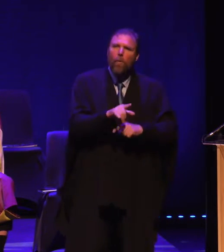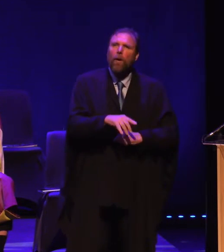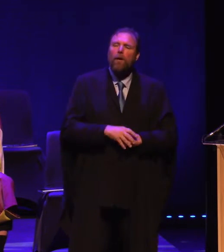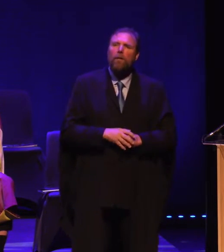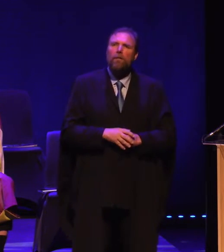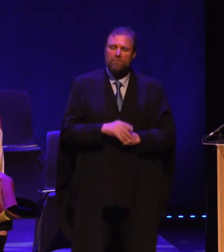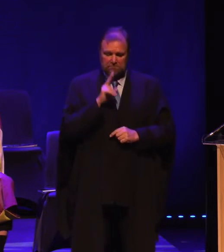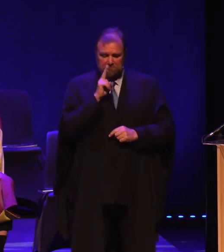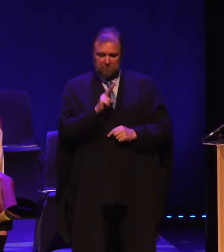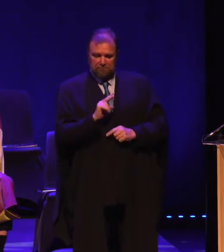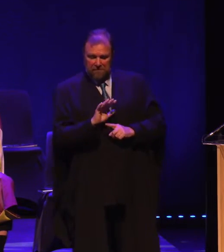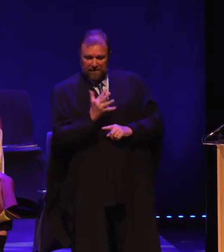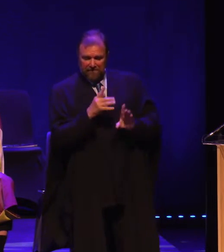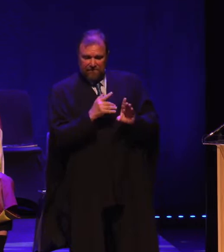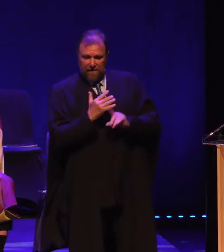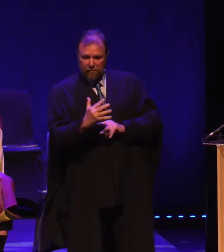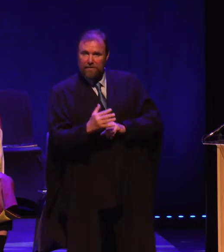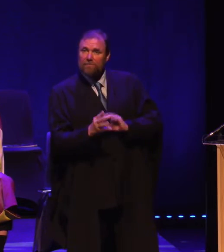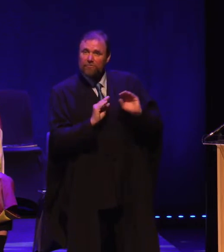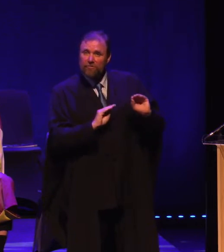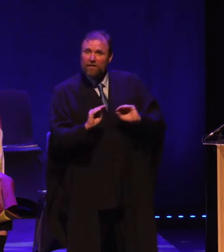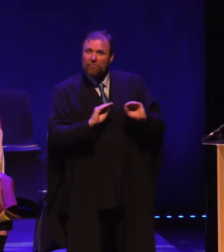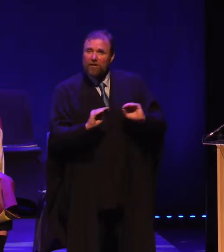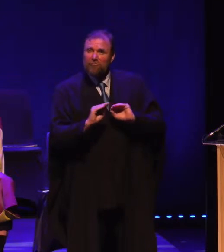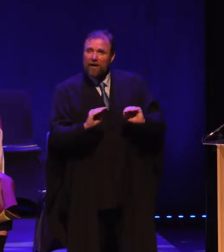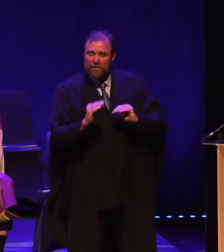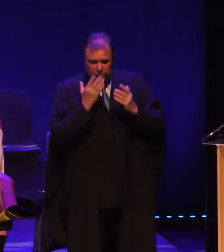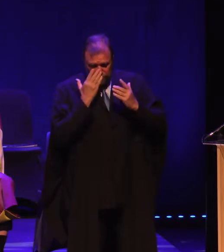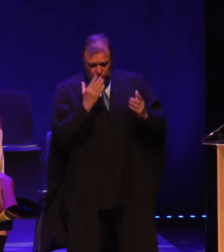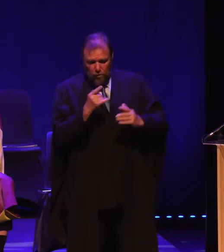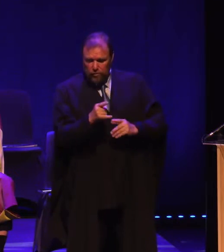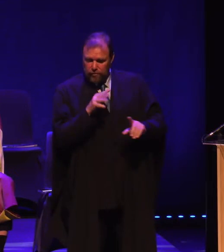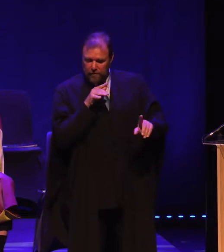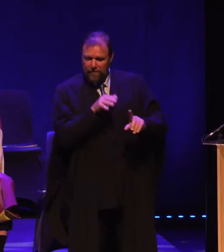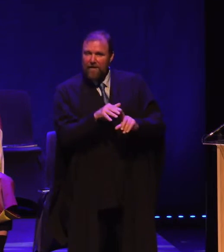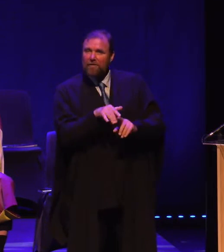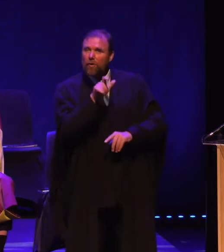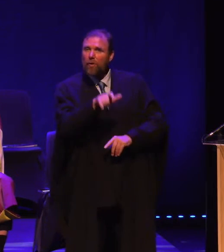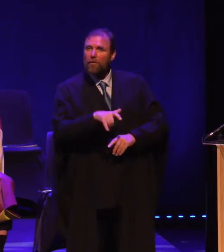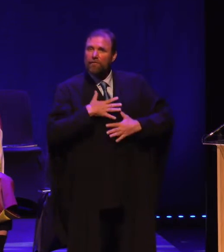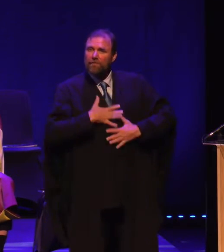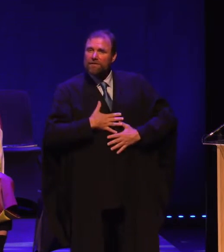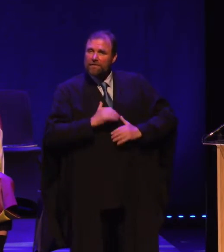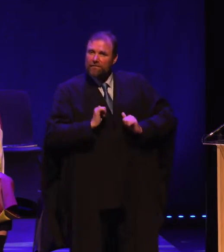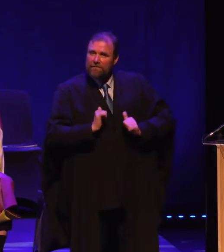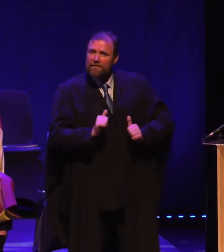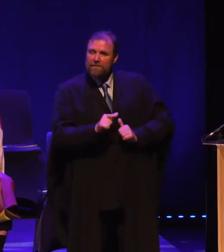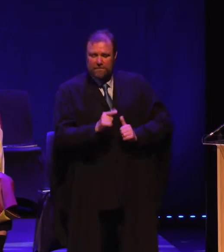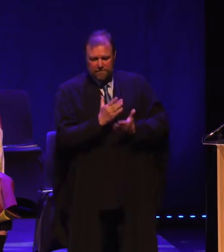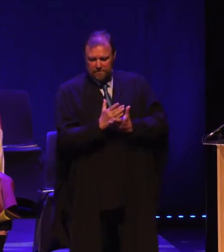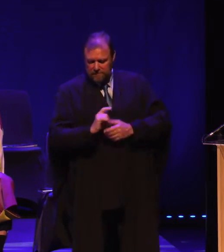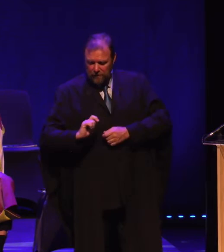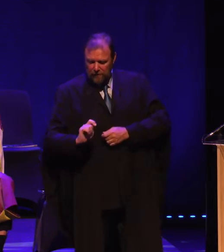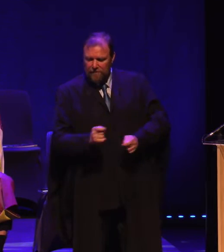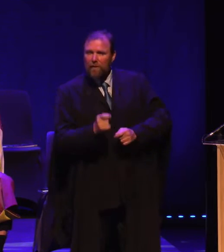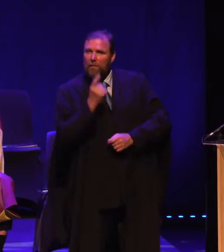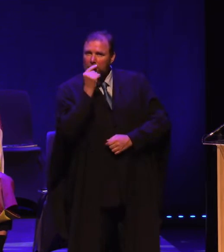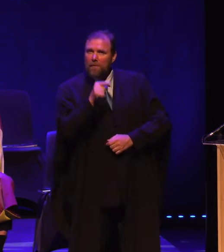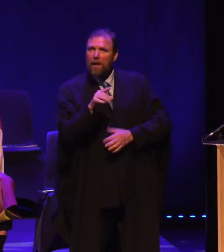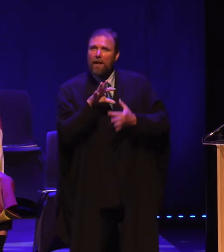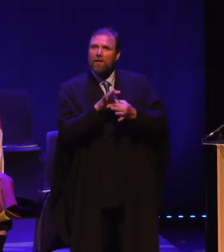training intervention showed the beneficial effects of resistance training on physical fitness and golf swing performance in talented young